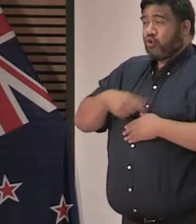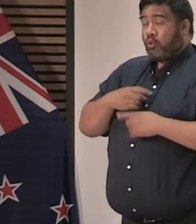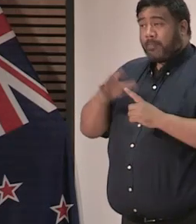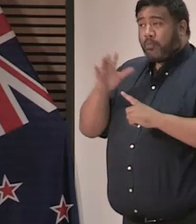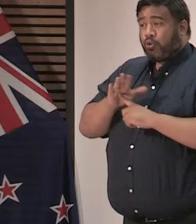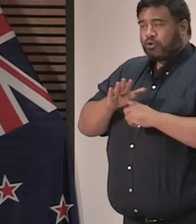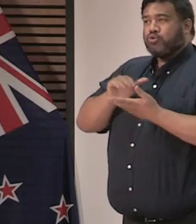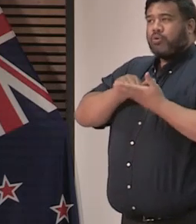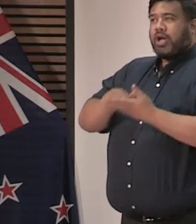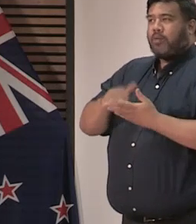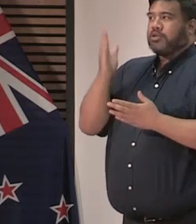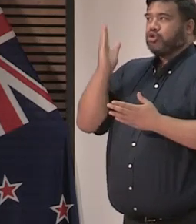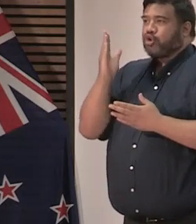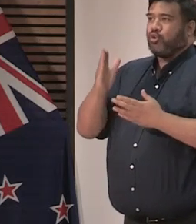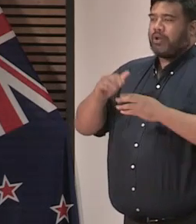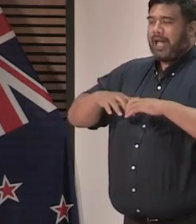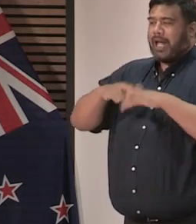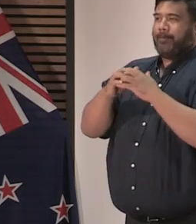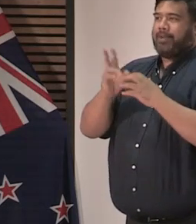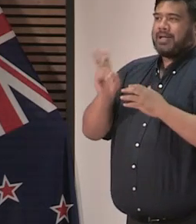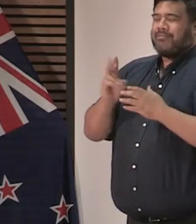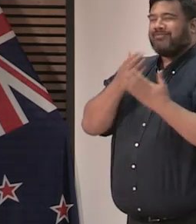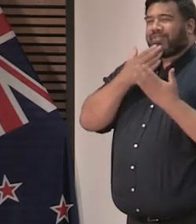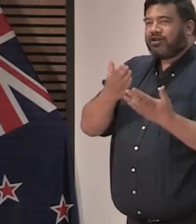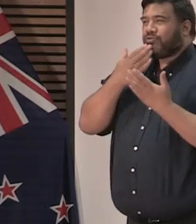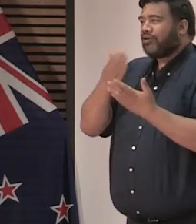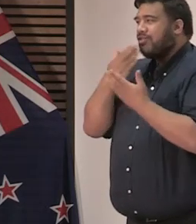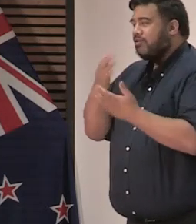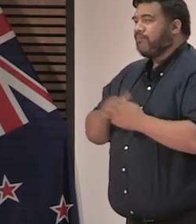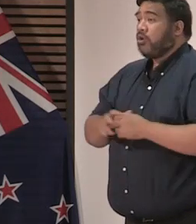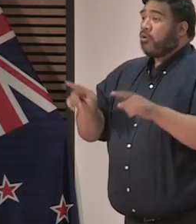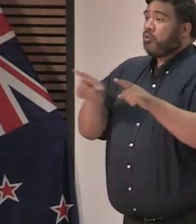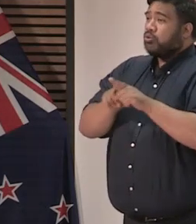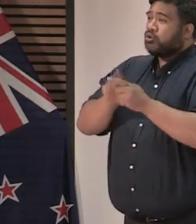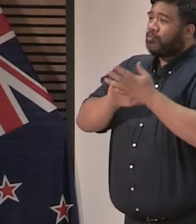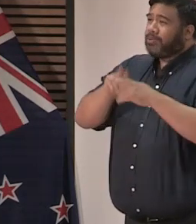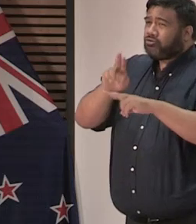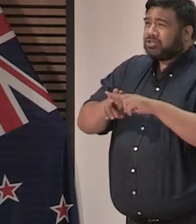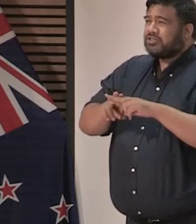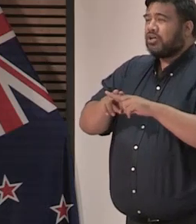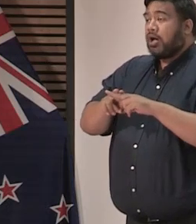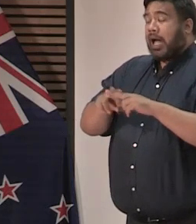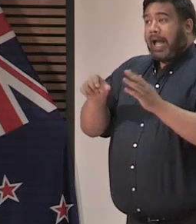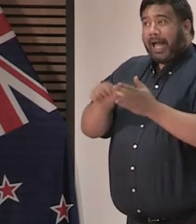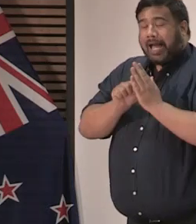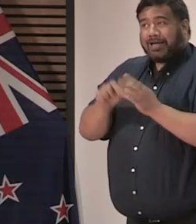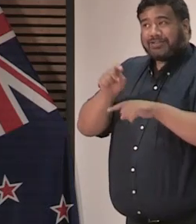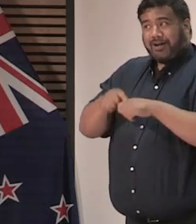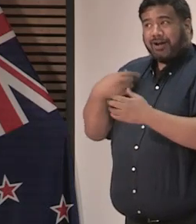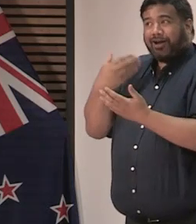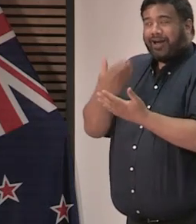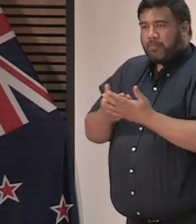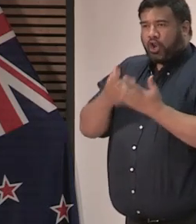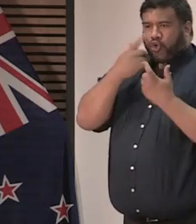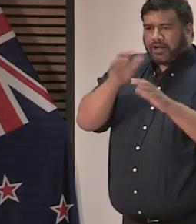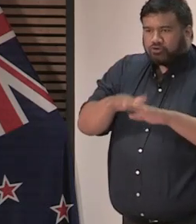to thank them for it. So finally, to all of the parents out there who I know are juggling working from home,